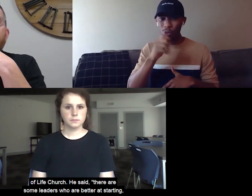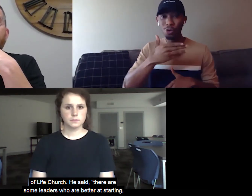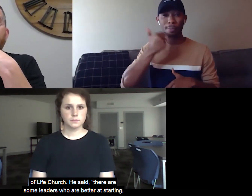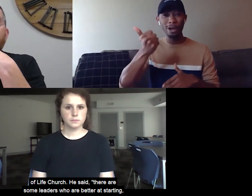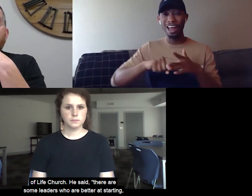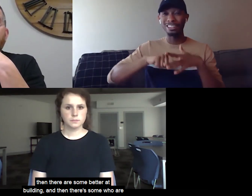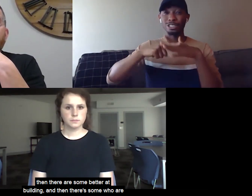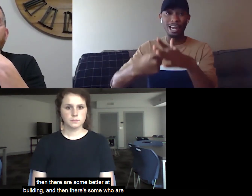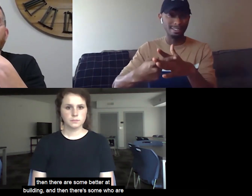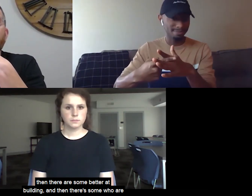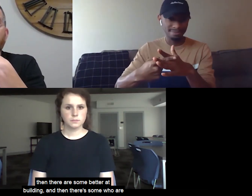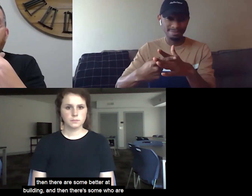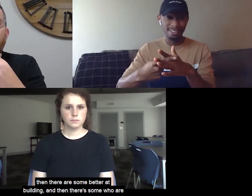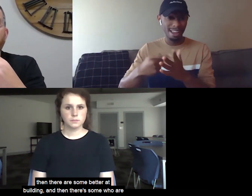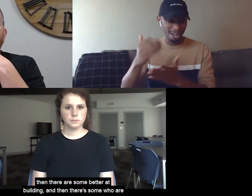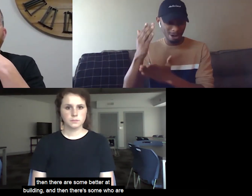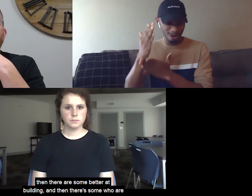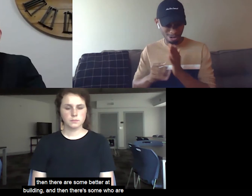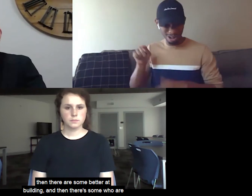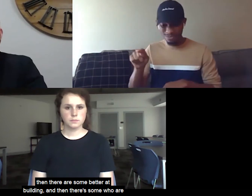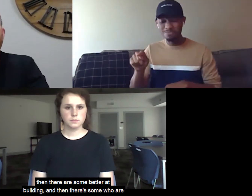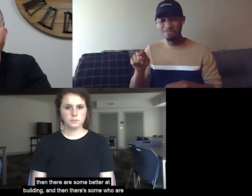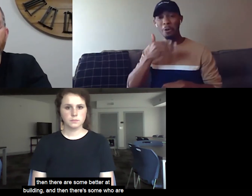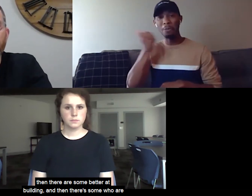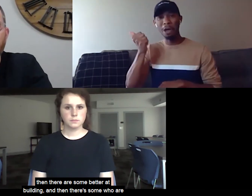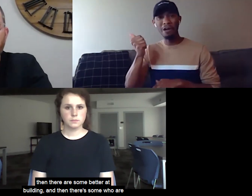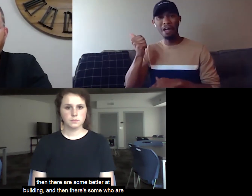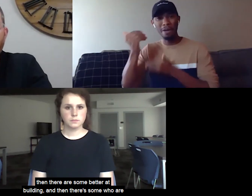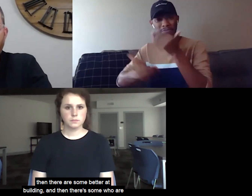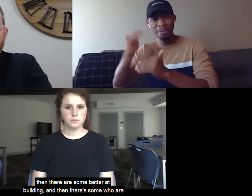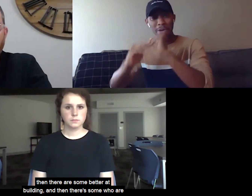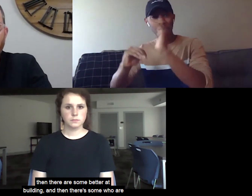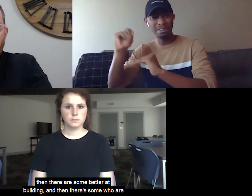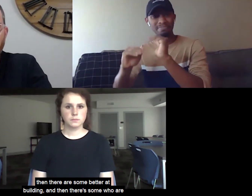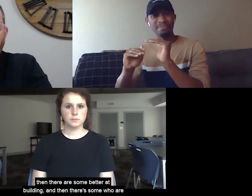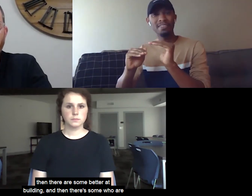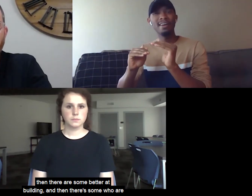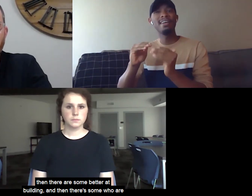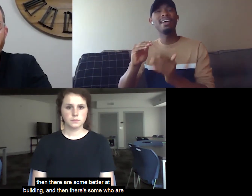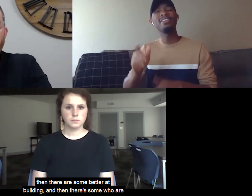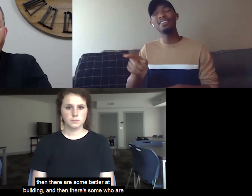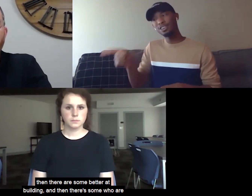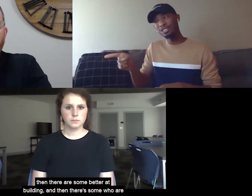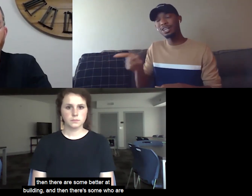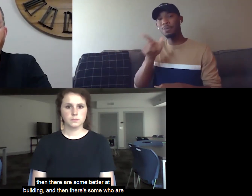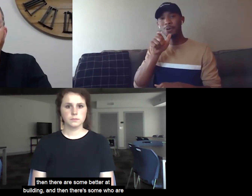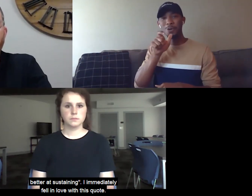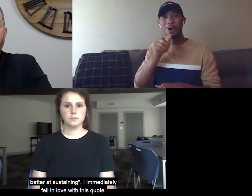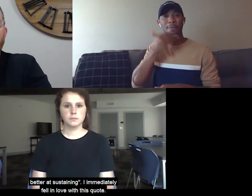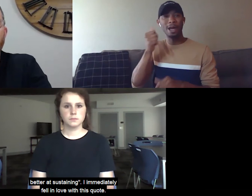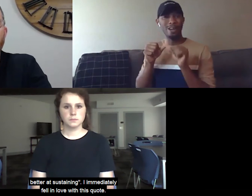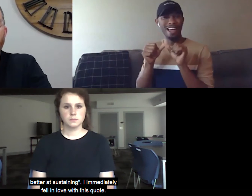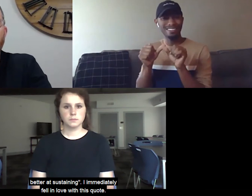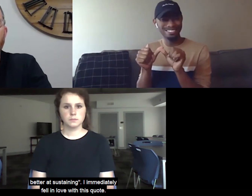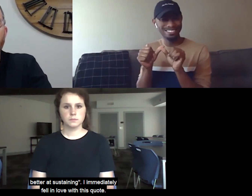leaders who are better at starting, and then there are some who are better at building, and then there's some